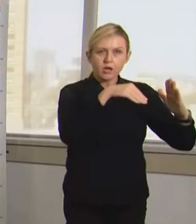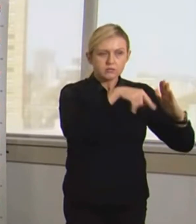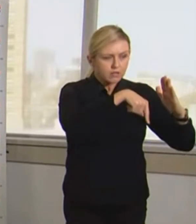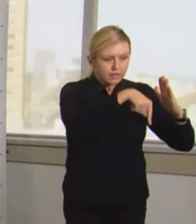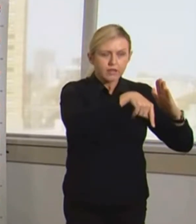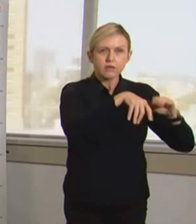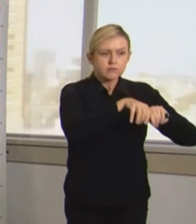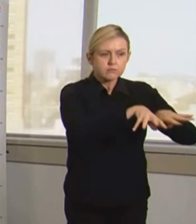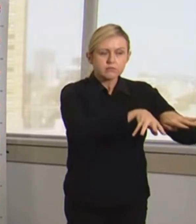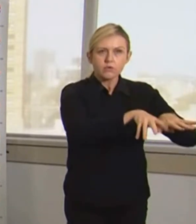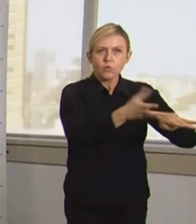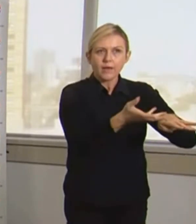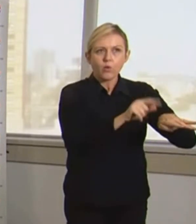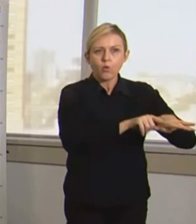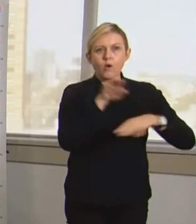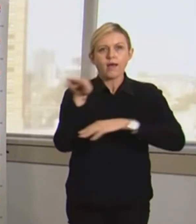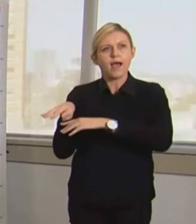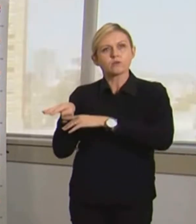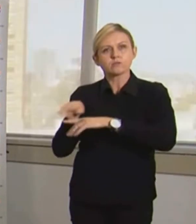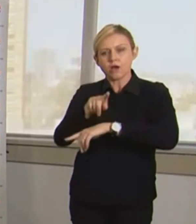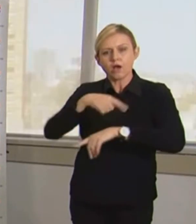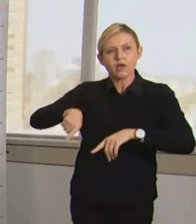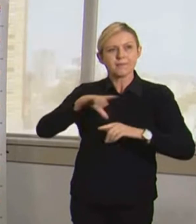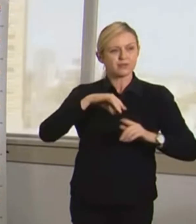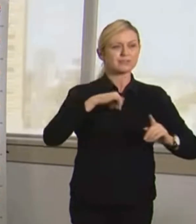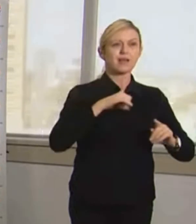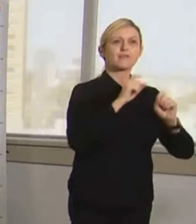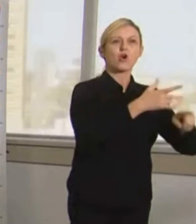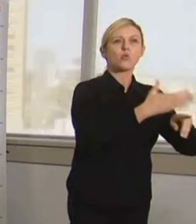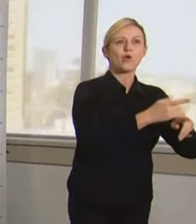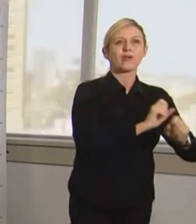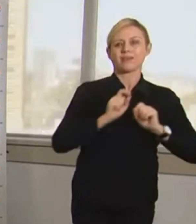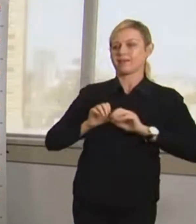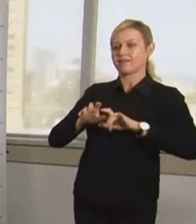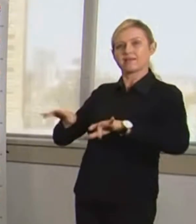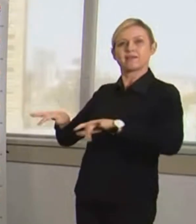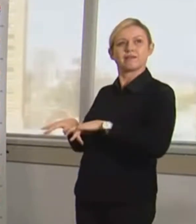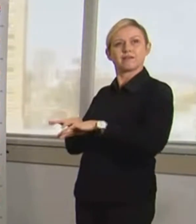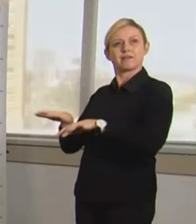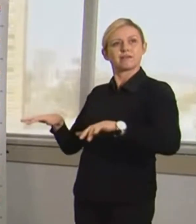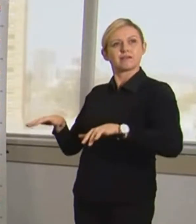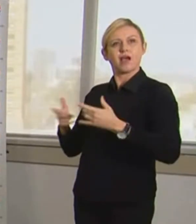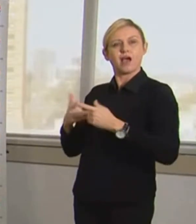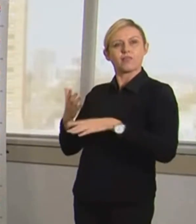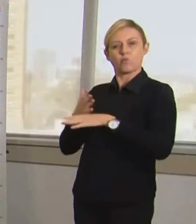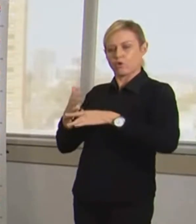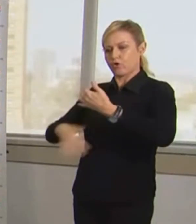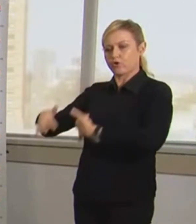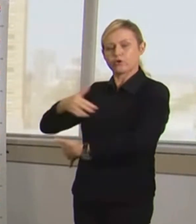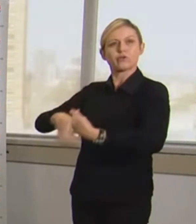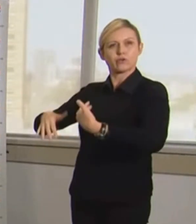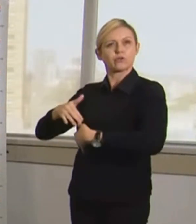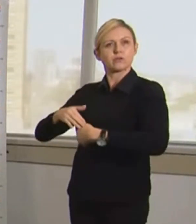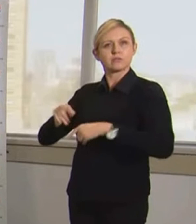in the facility or is it transmission out? Because staff obviously have lives outside, just like all of us here at the moment, but all beautifully maintaining the 1.5